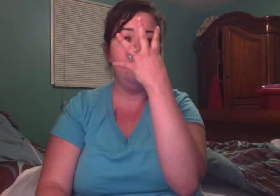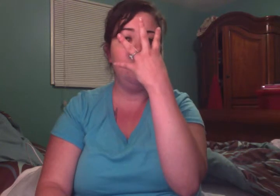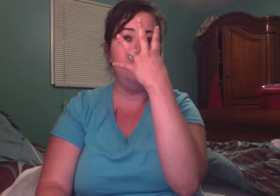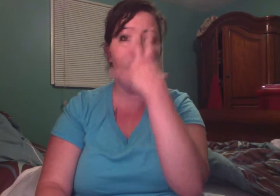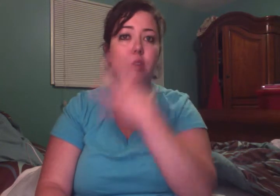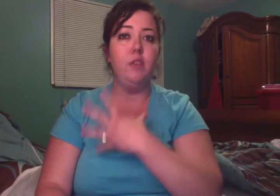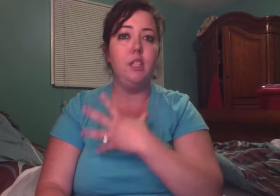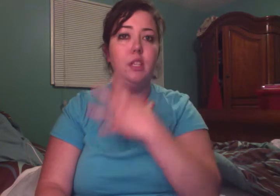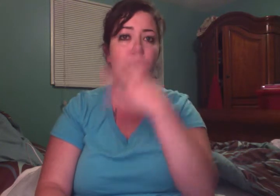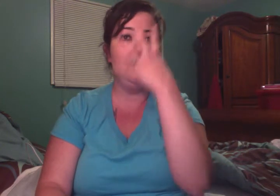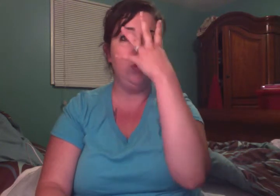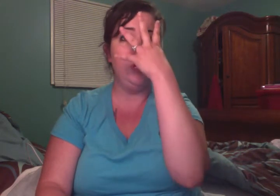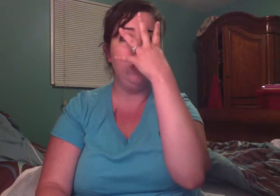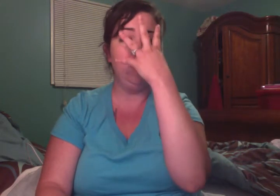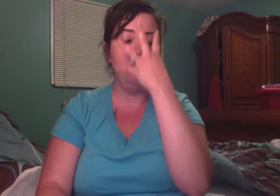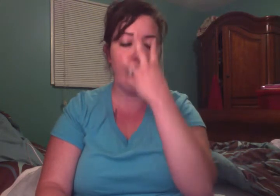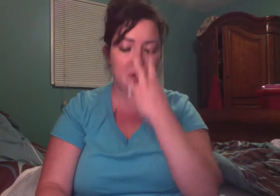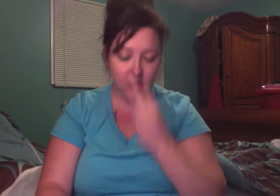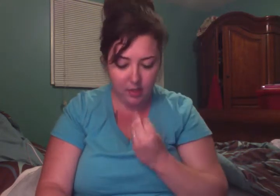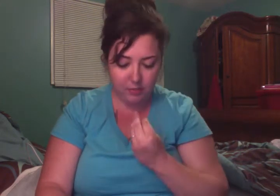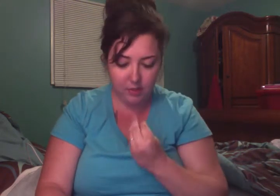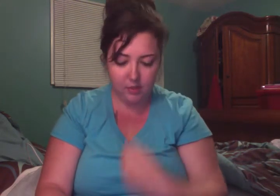Pull your face down with your hand. Sleep.